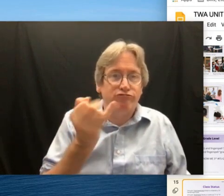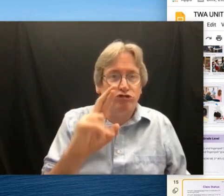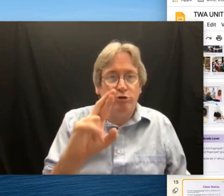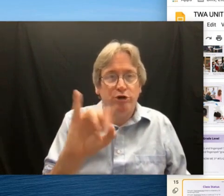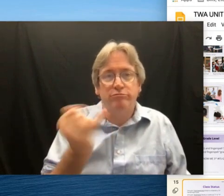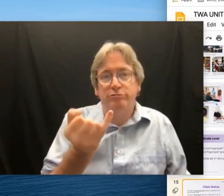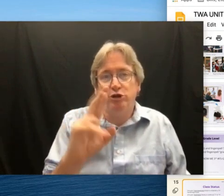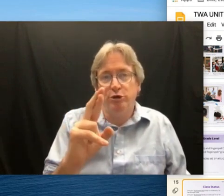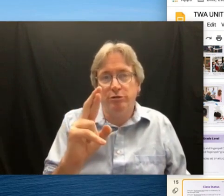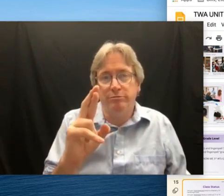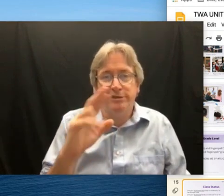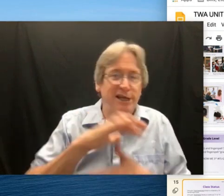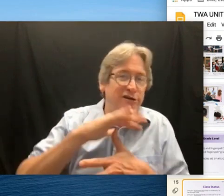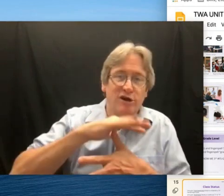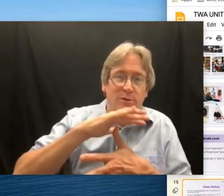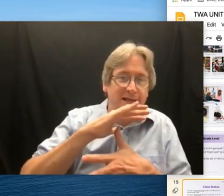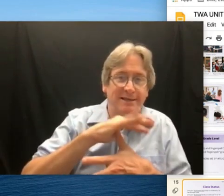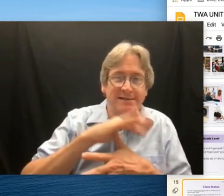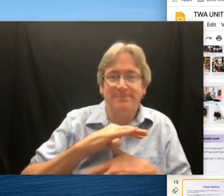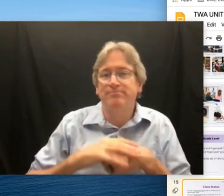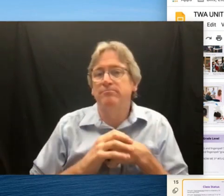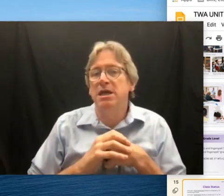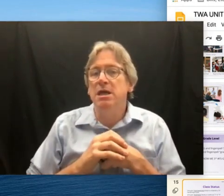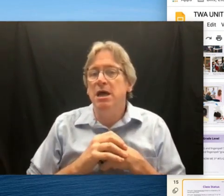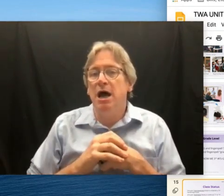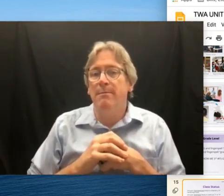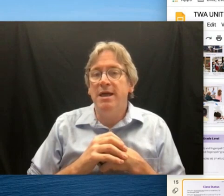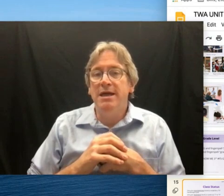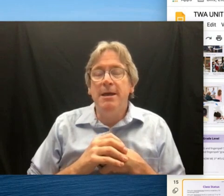JR, junior, junior. Senior is always like this.